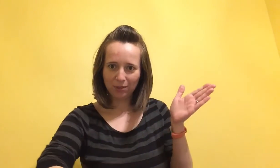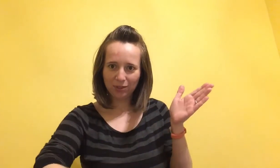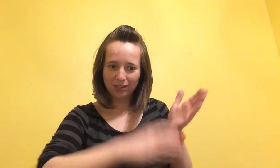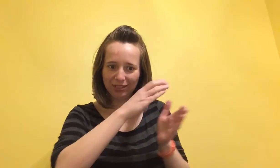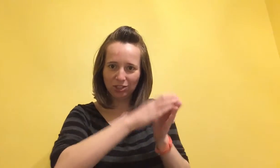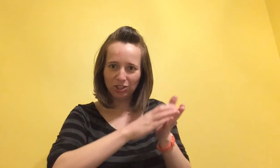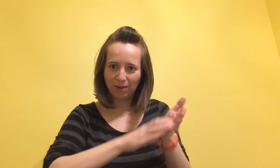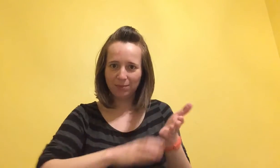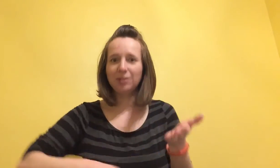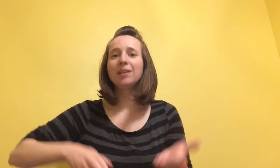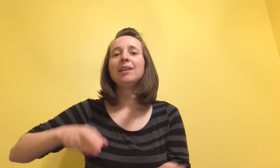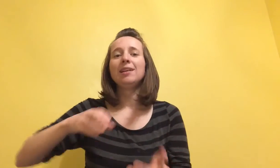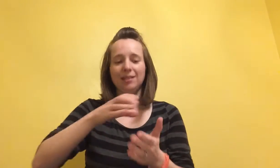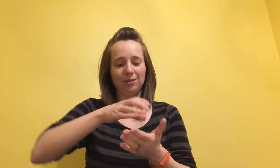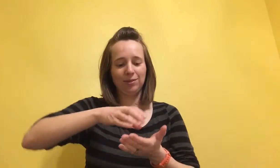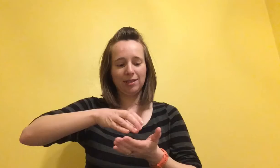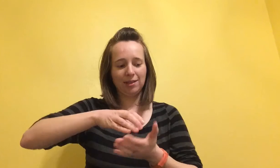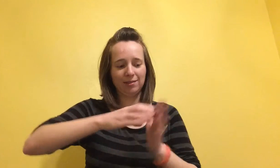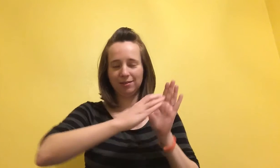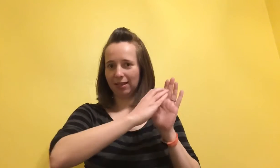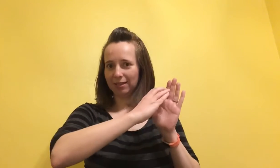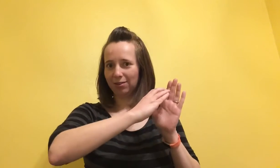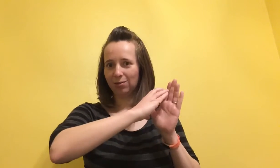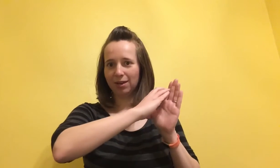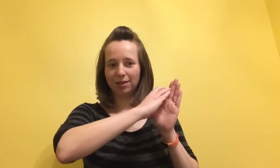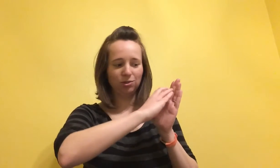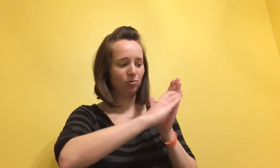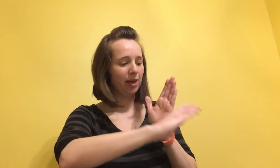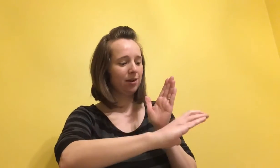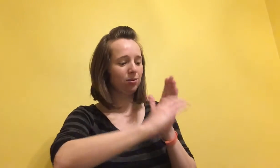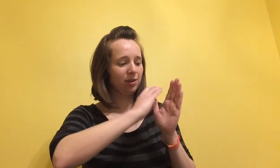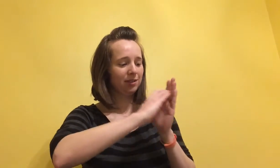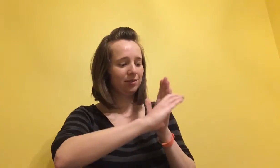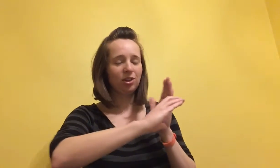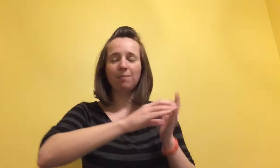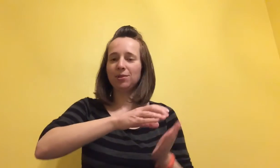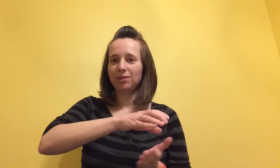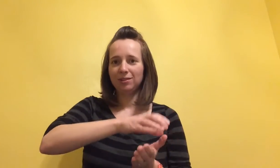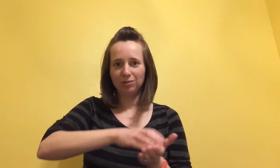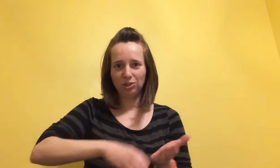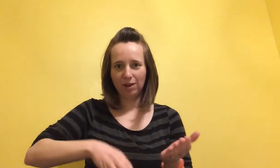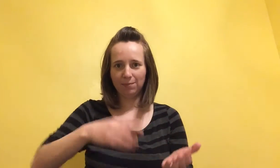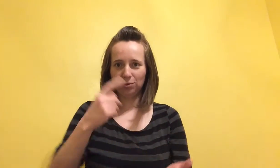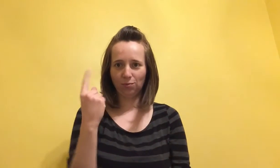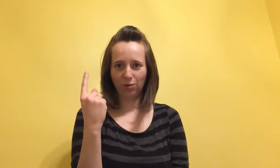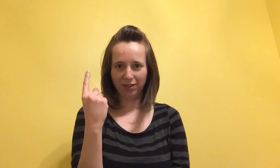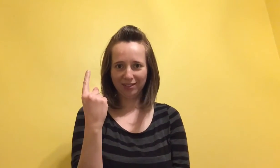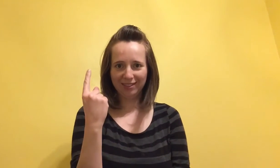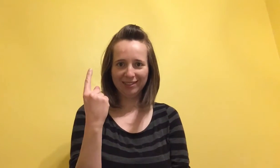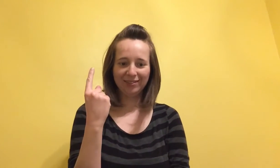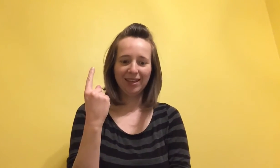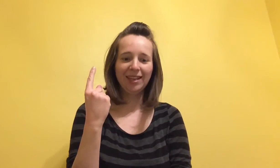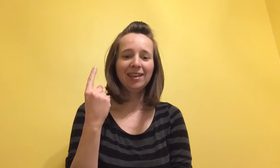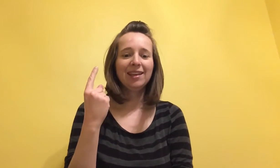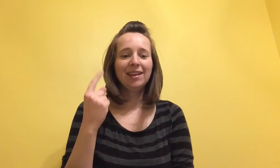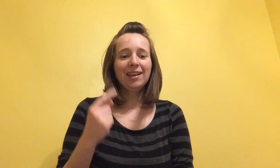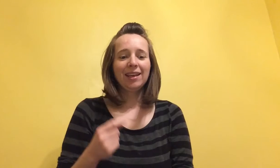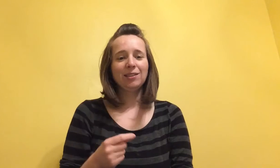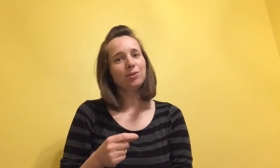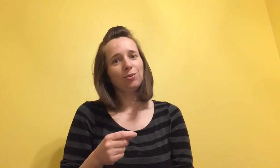chapter. So it's so that's how you kind of drag it across the chapter. So chapter 1. Okay, and so we're